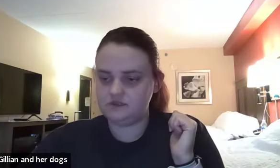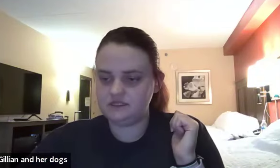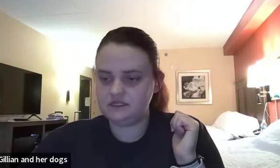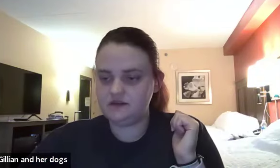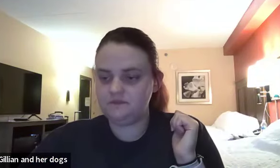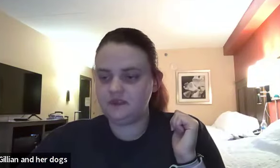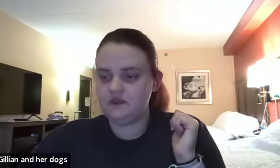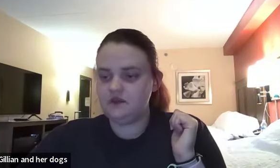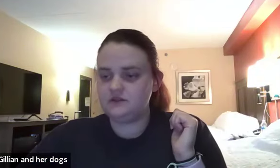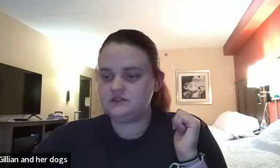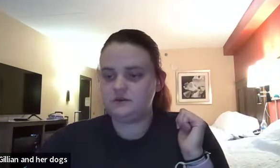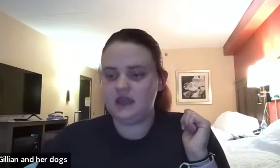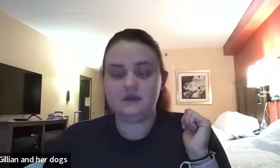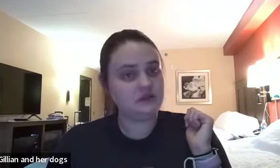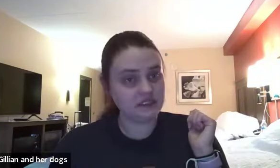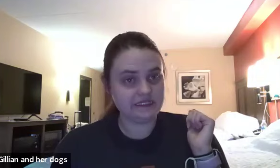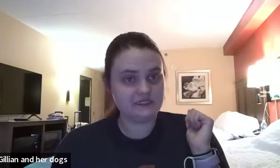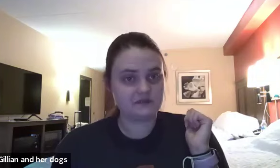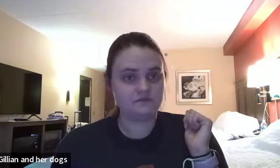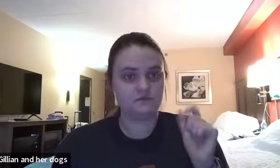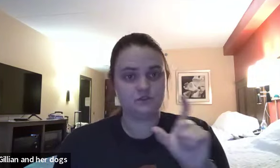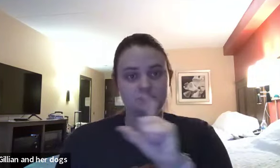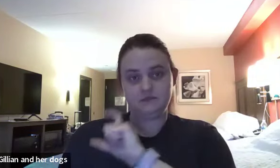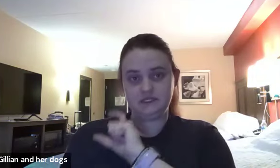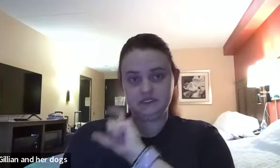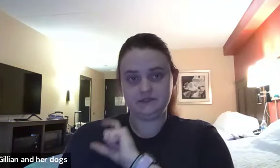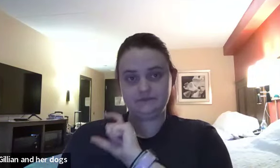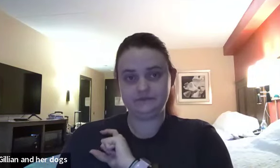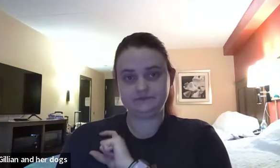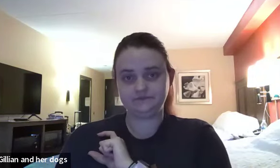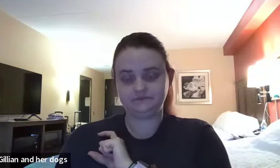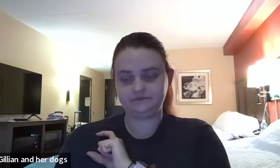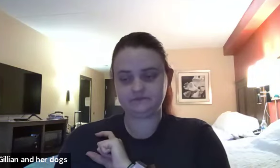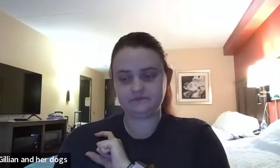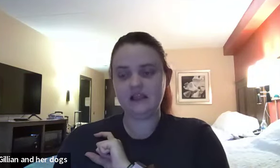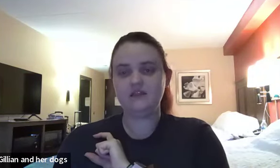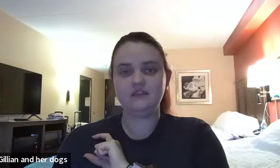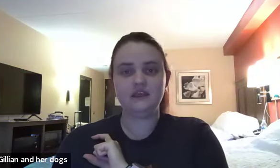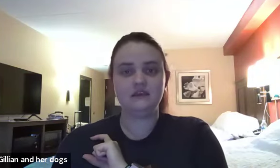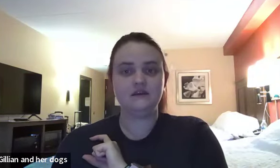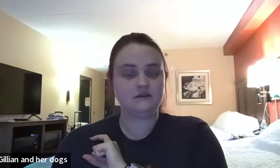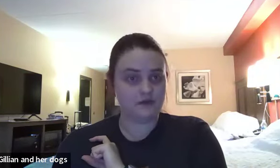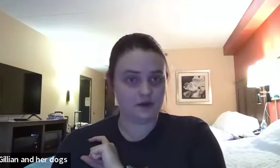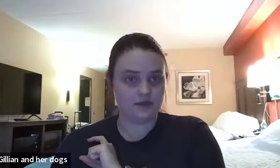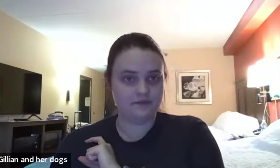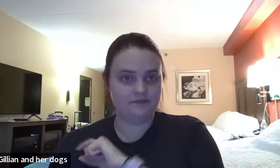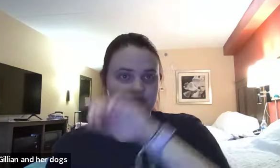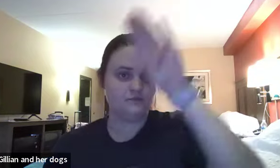we did. So we had police, which was police. And then fireman, which